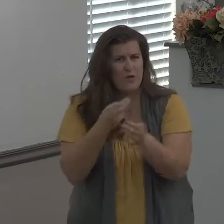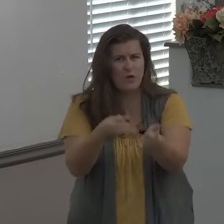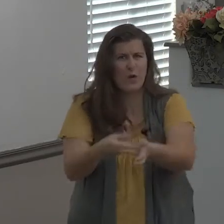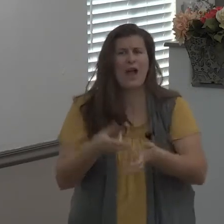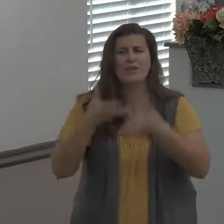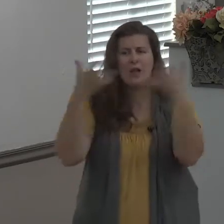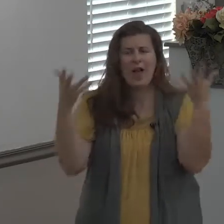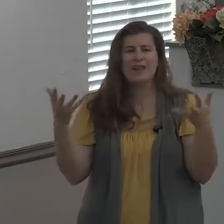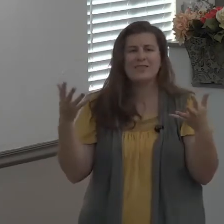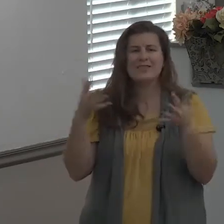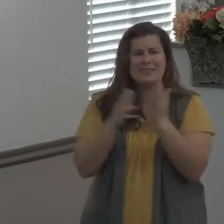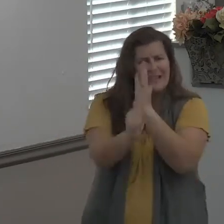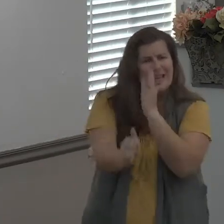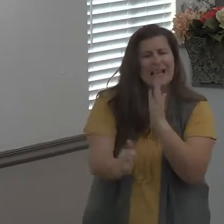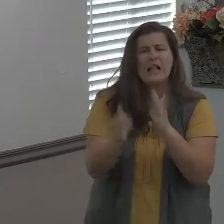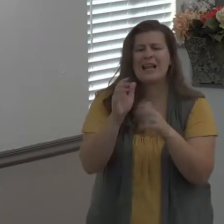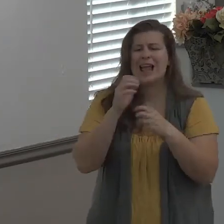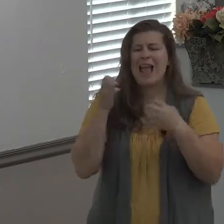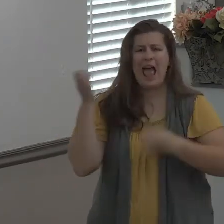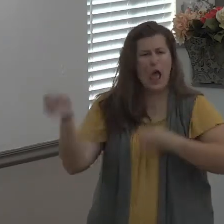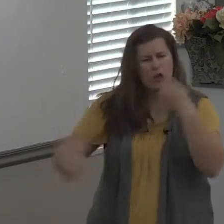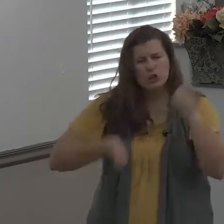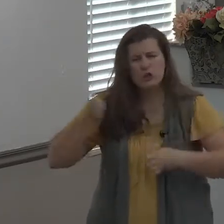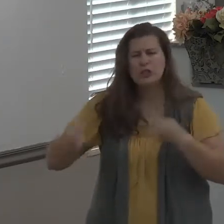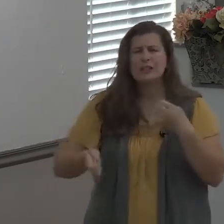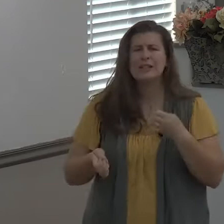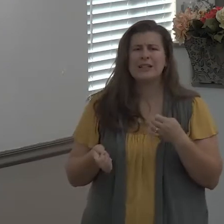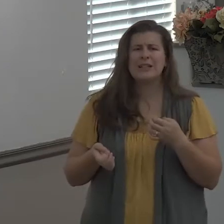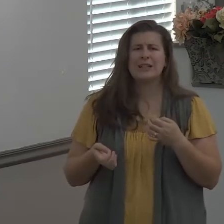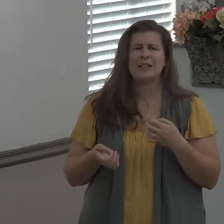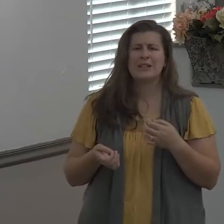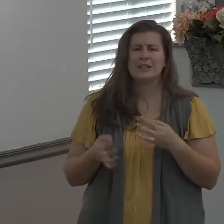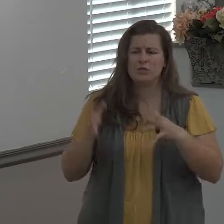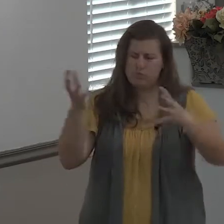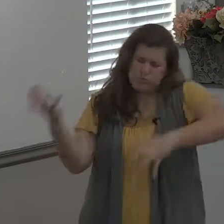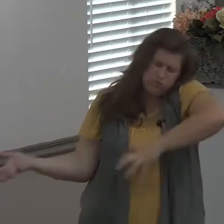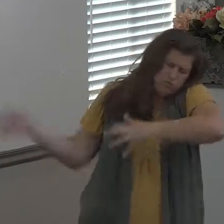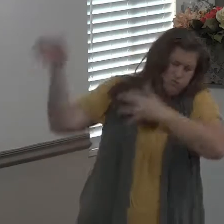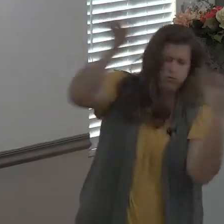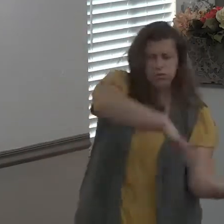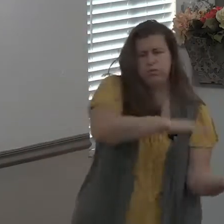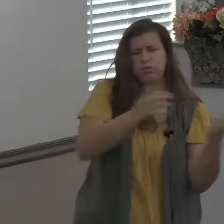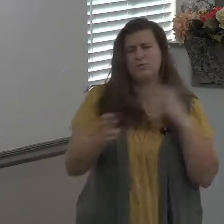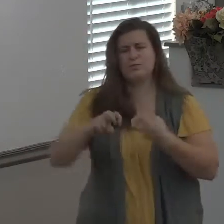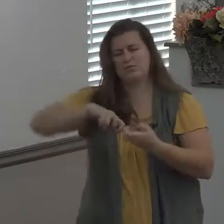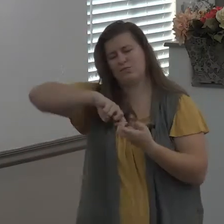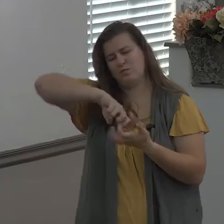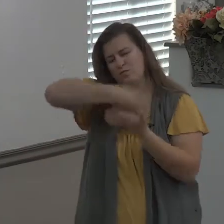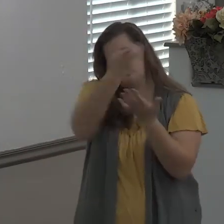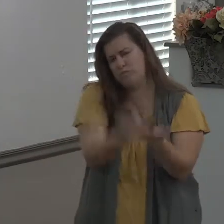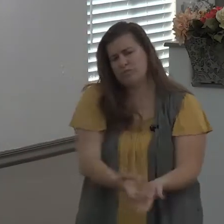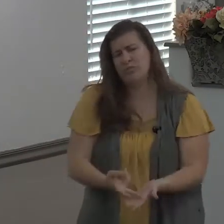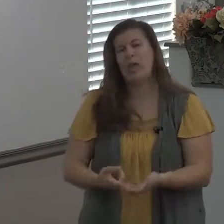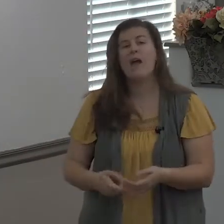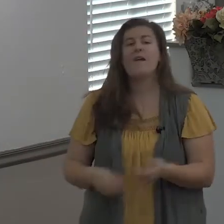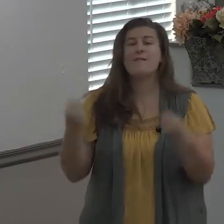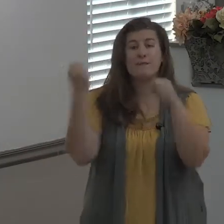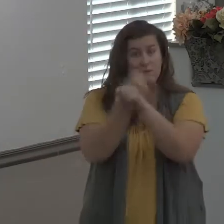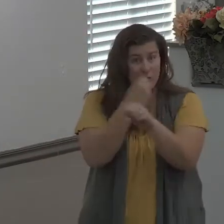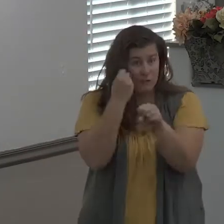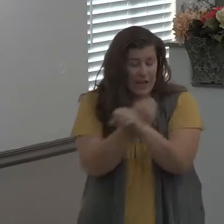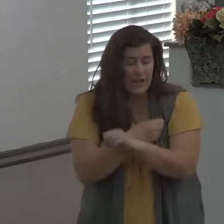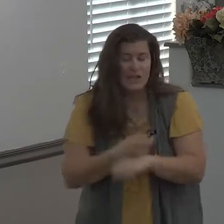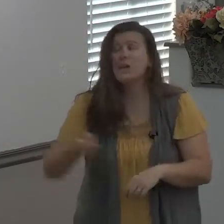is very, very strenuous type of fight. It takes a lot of skill. It takes a lot of energy to throw somebody off their